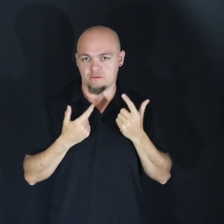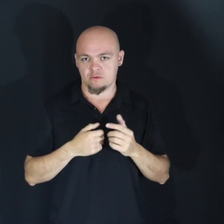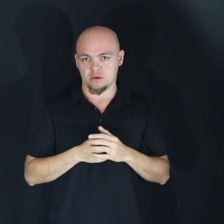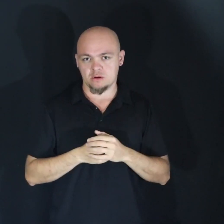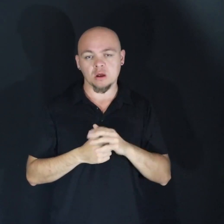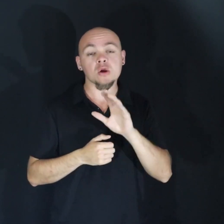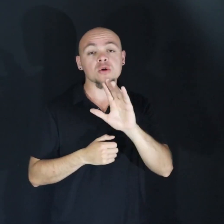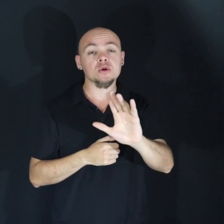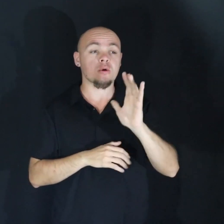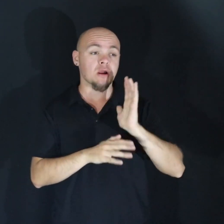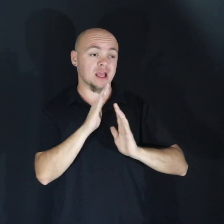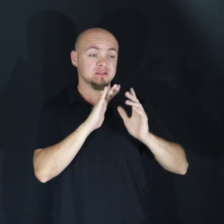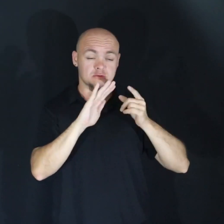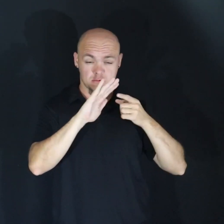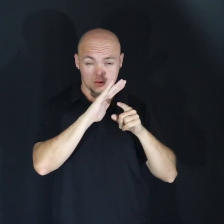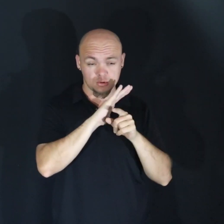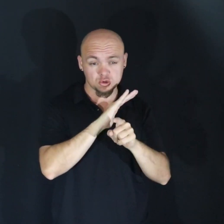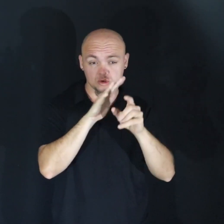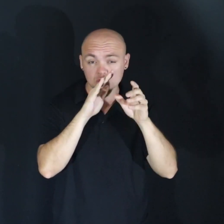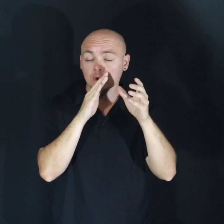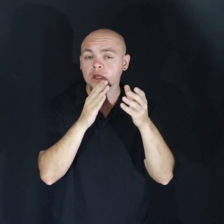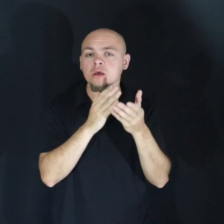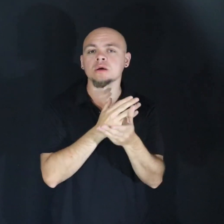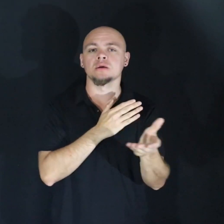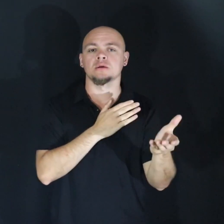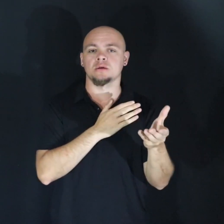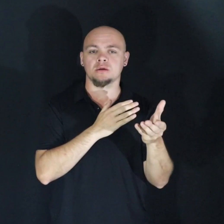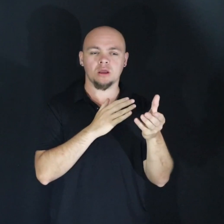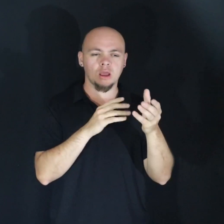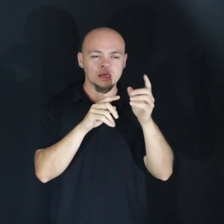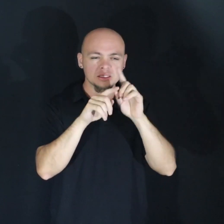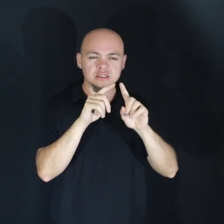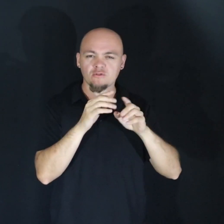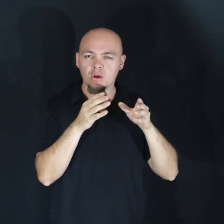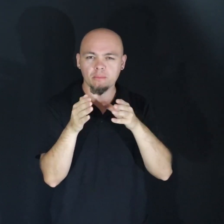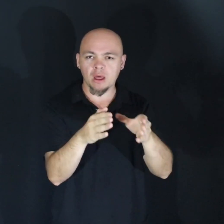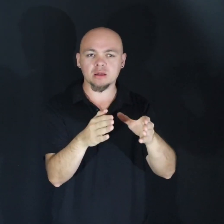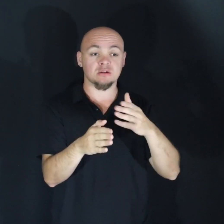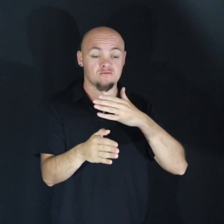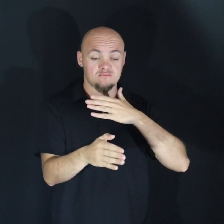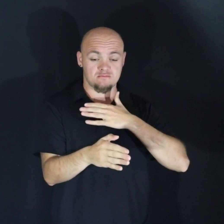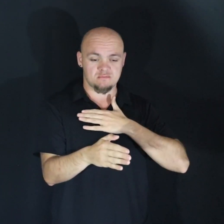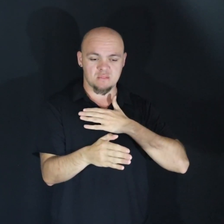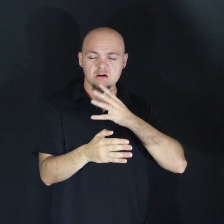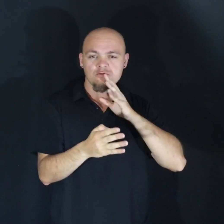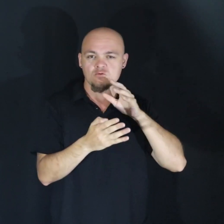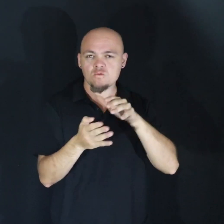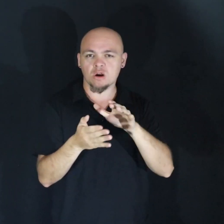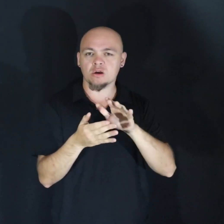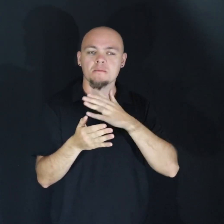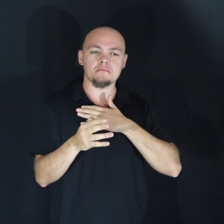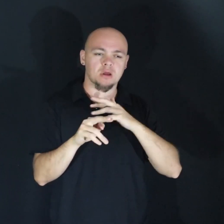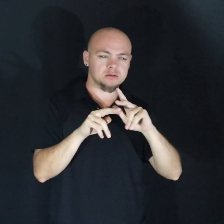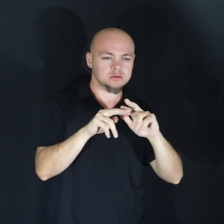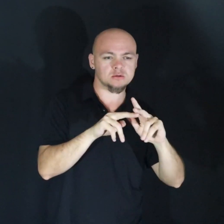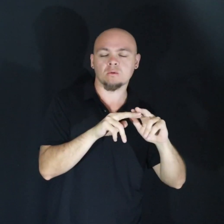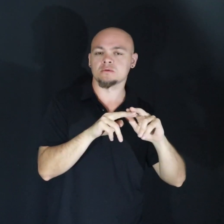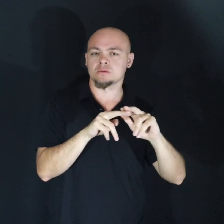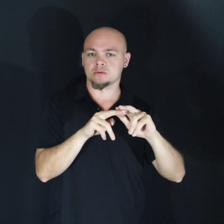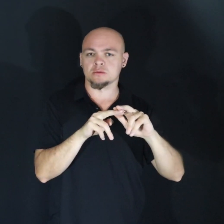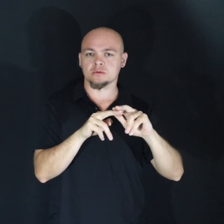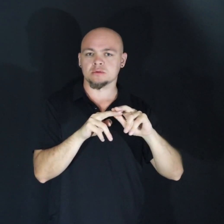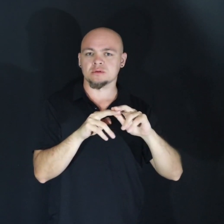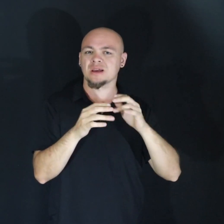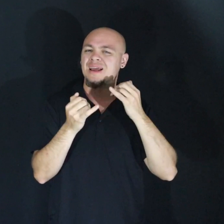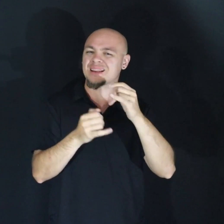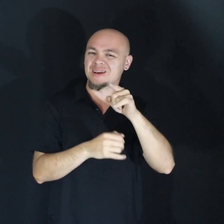Your ancestral journeys carved in paths of my water and my salt. And